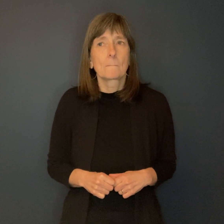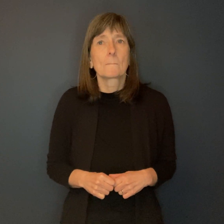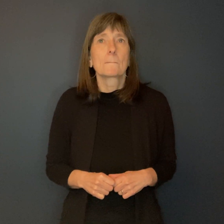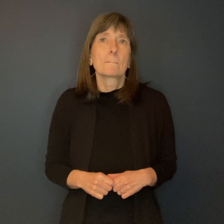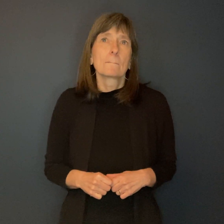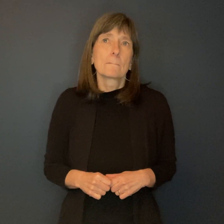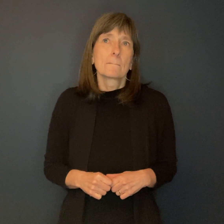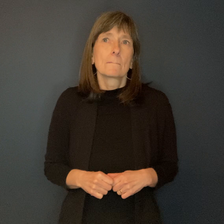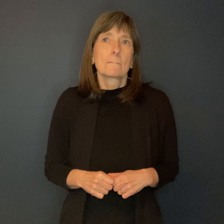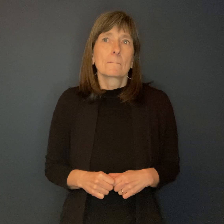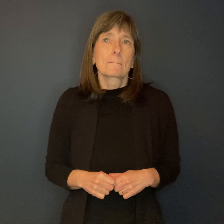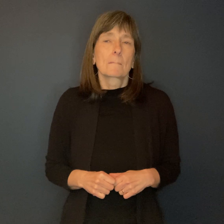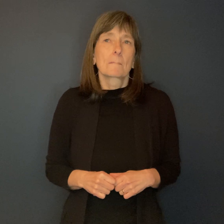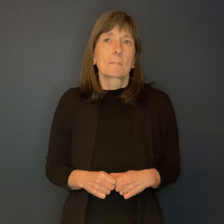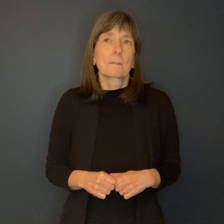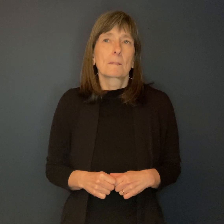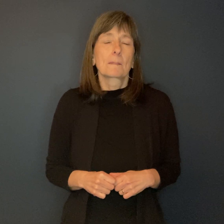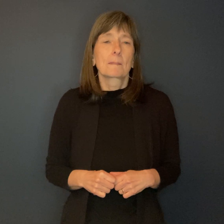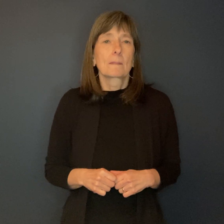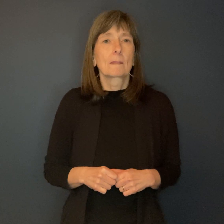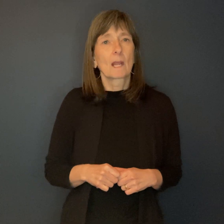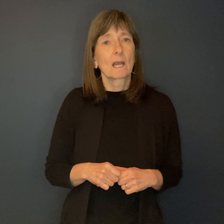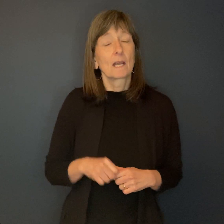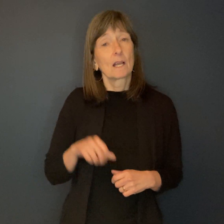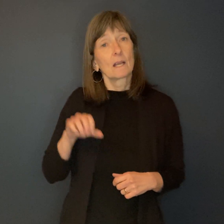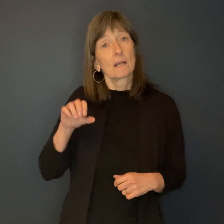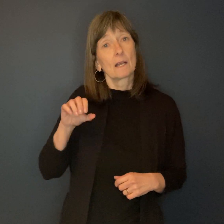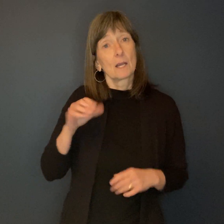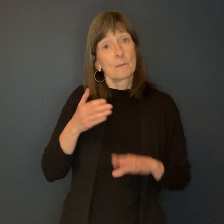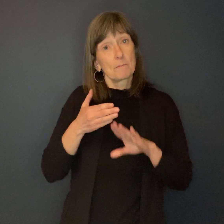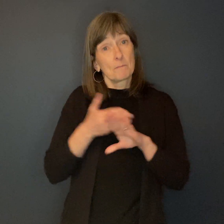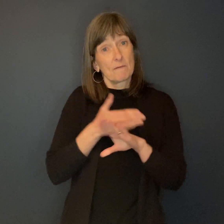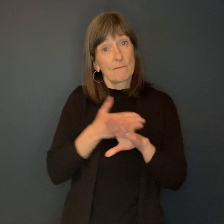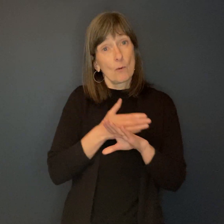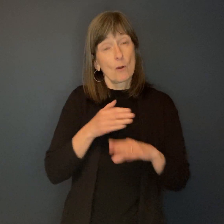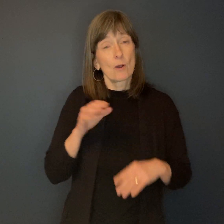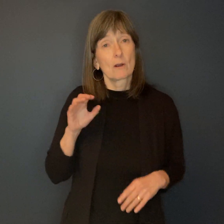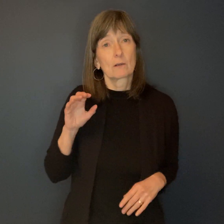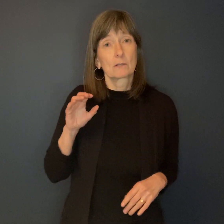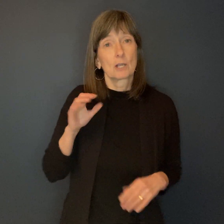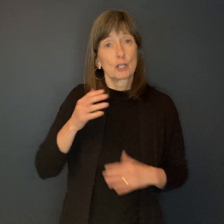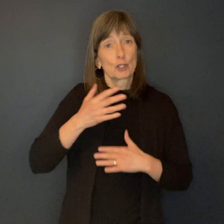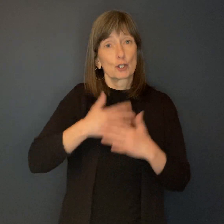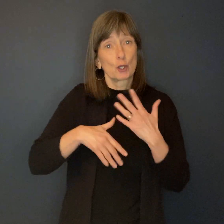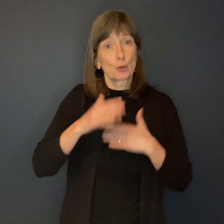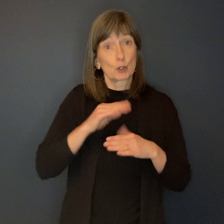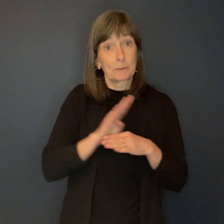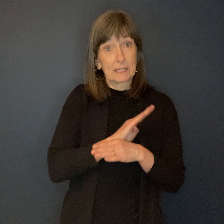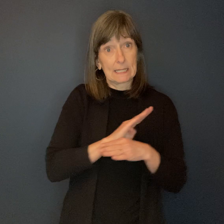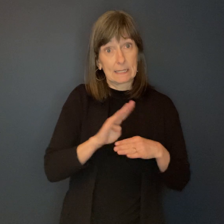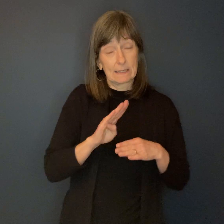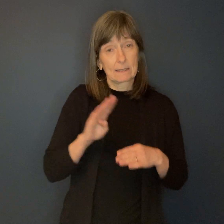social enterprise was recognized in the way that it currently is, we were